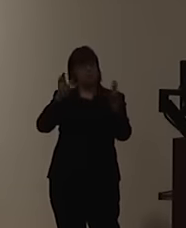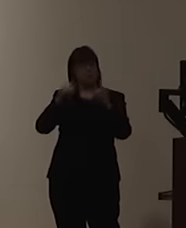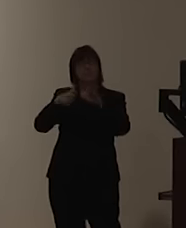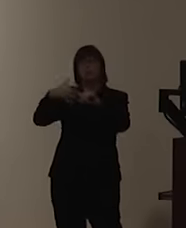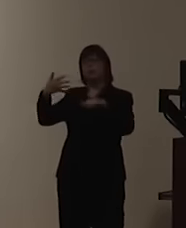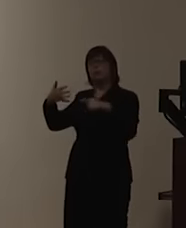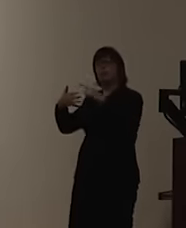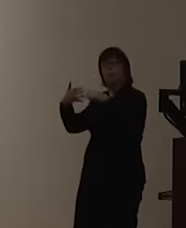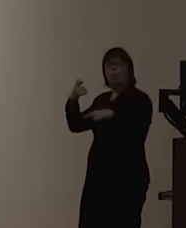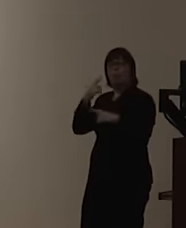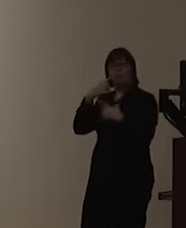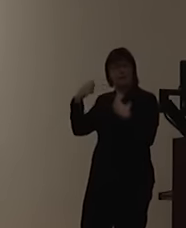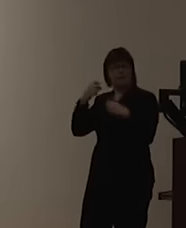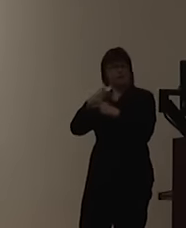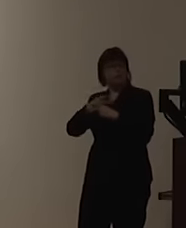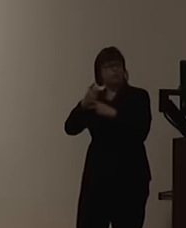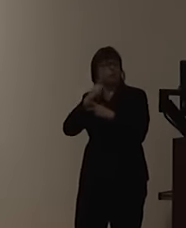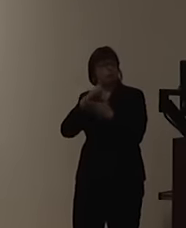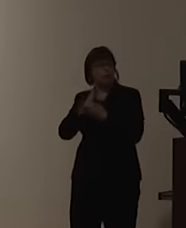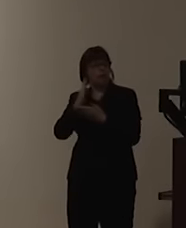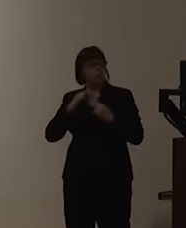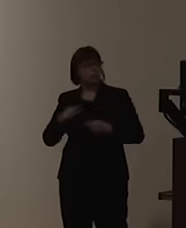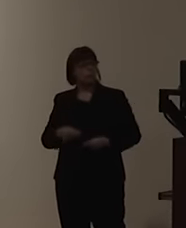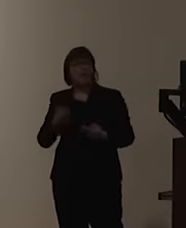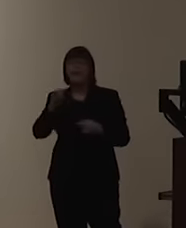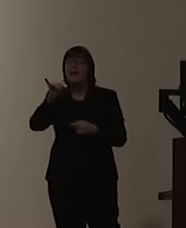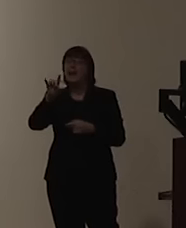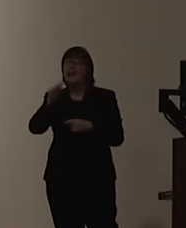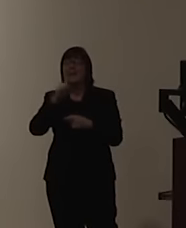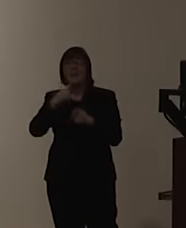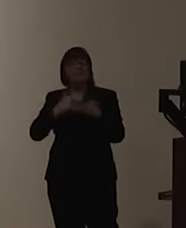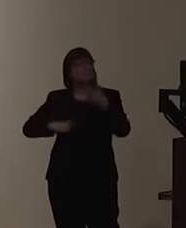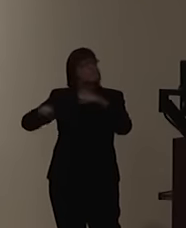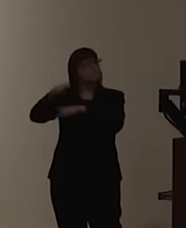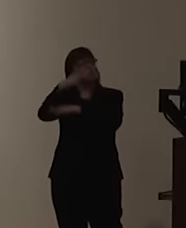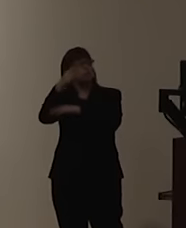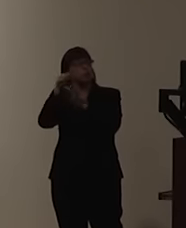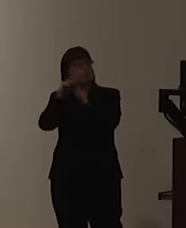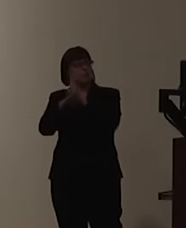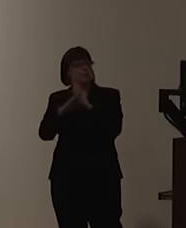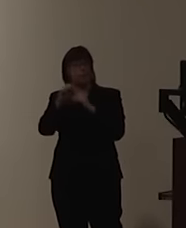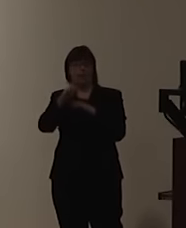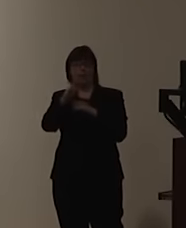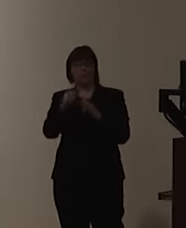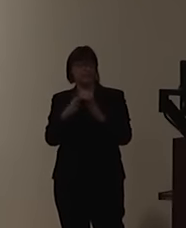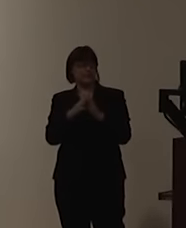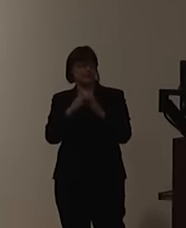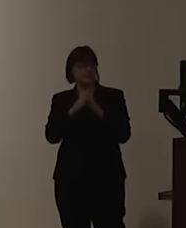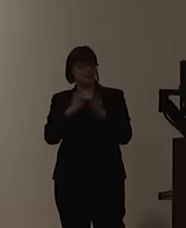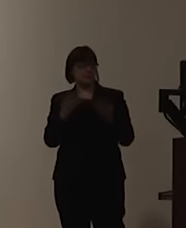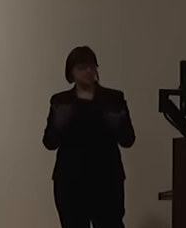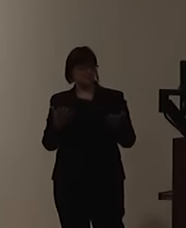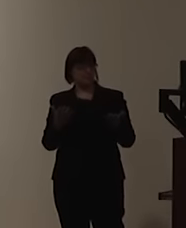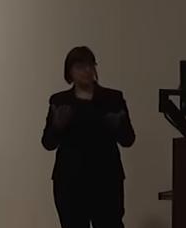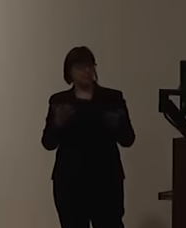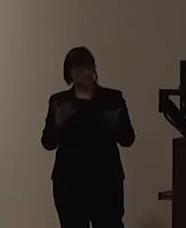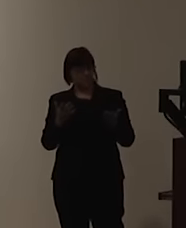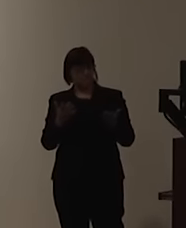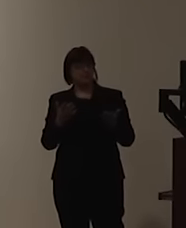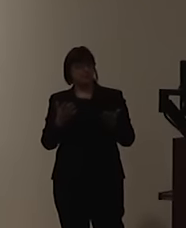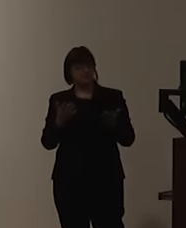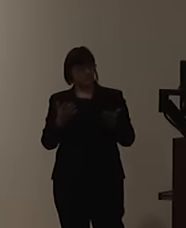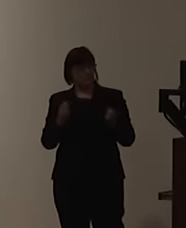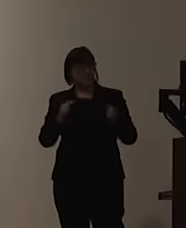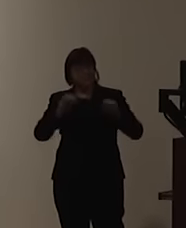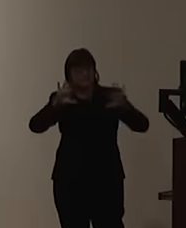leading killer of young adults in African cities as in American cities? Then you have to say, you have to go back and look